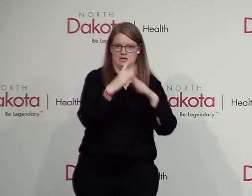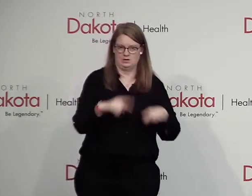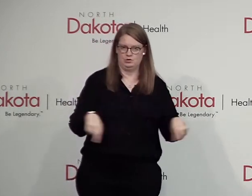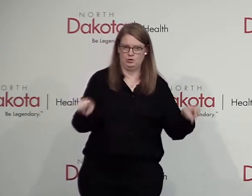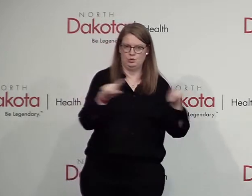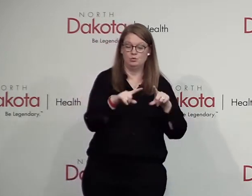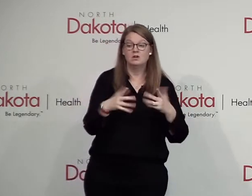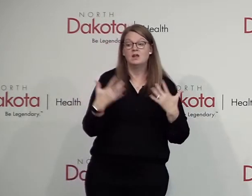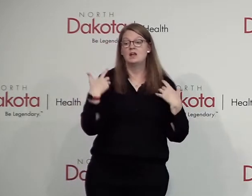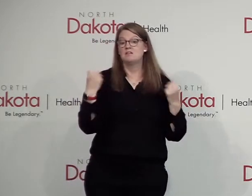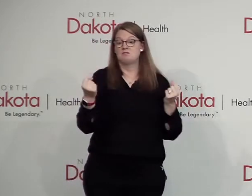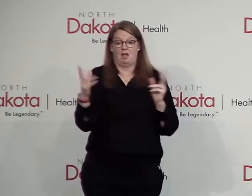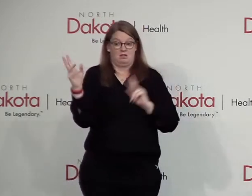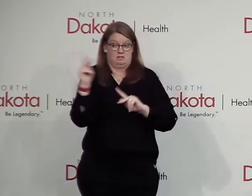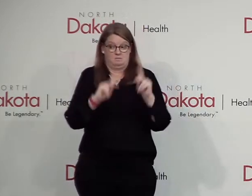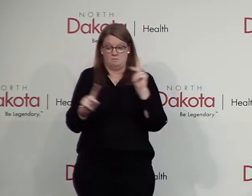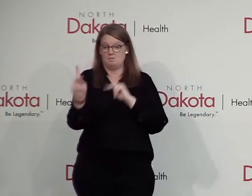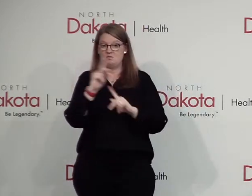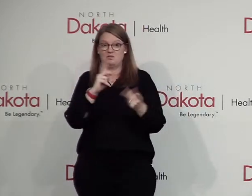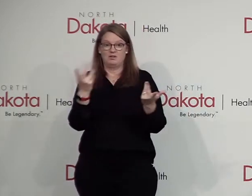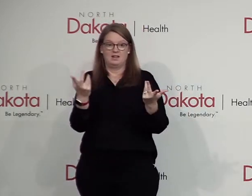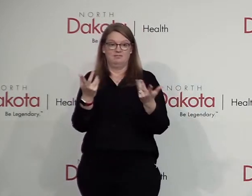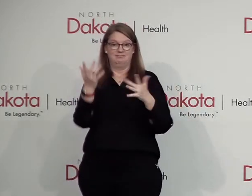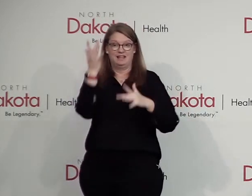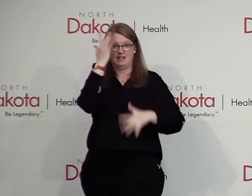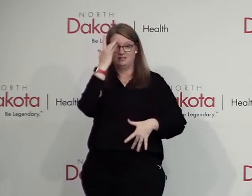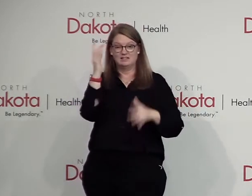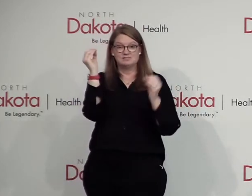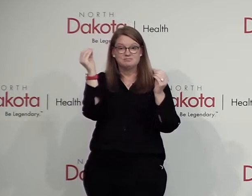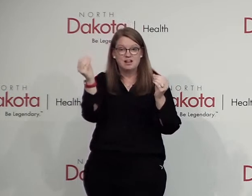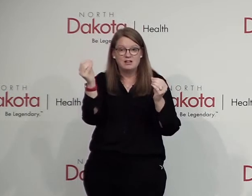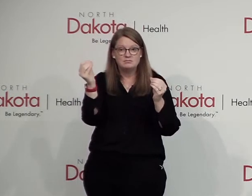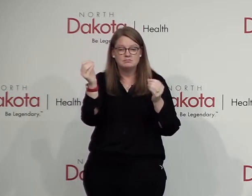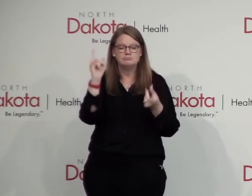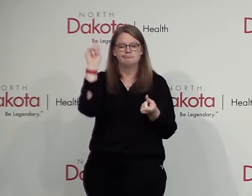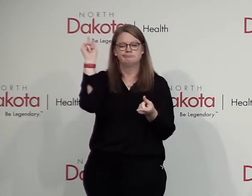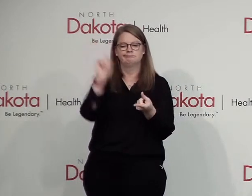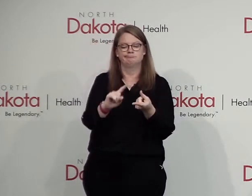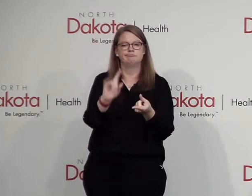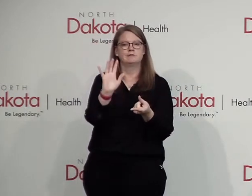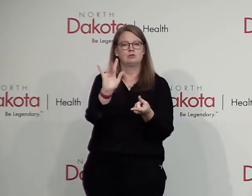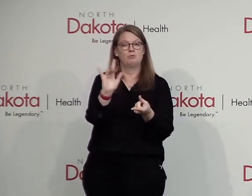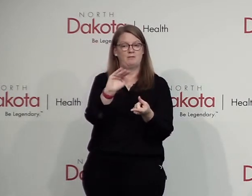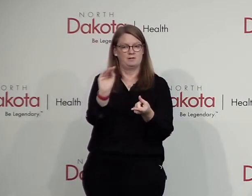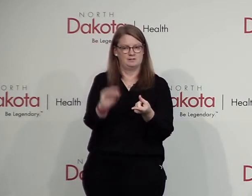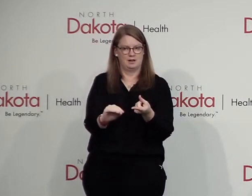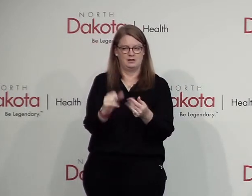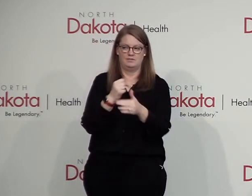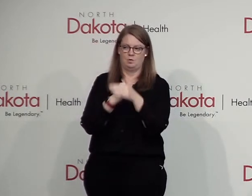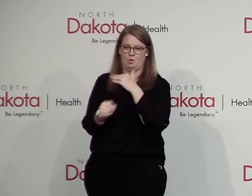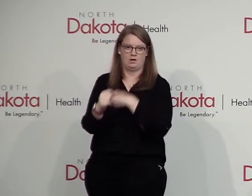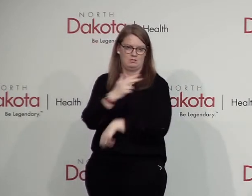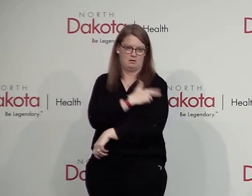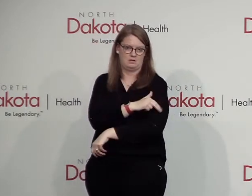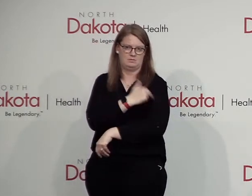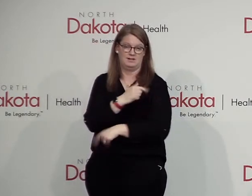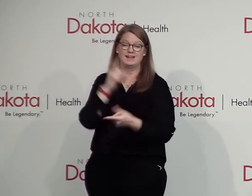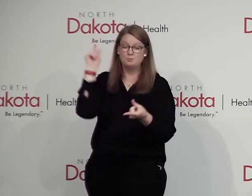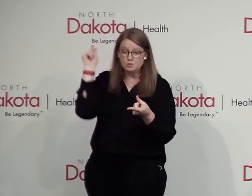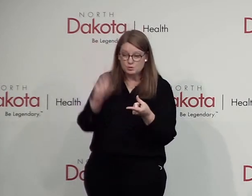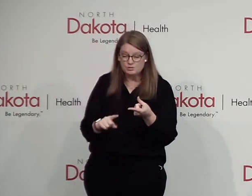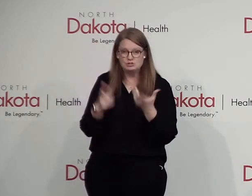without concurrent illness can have a reduction of 25% of hospitalization rate.